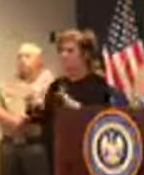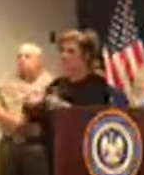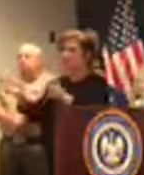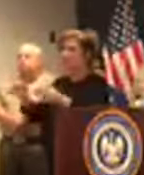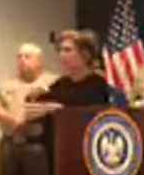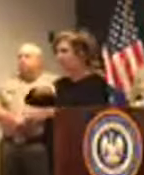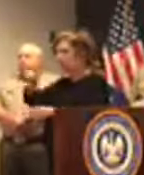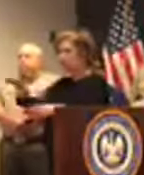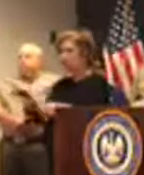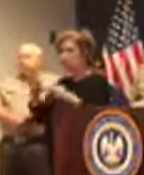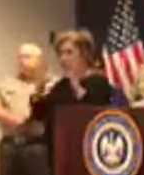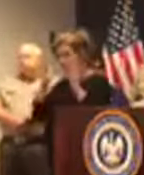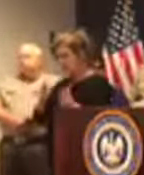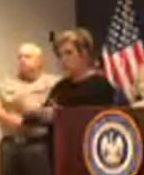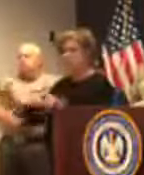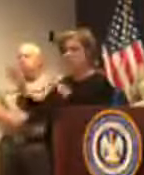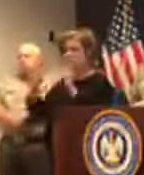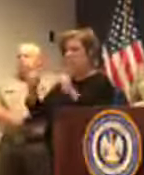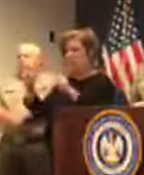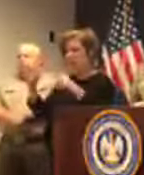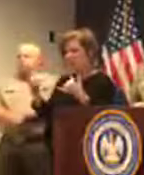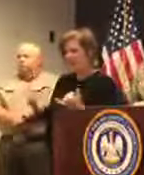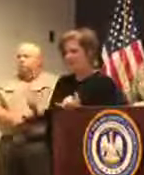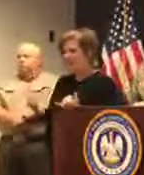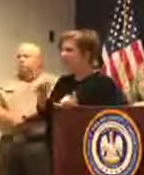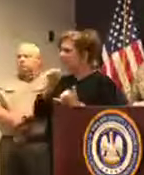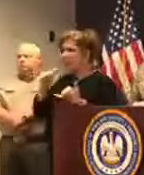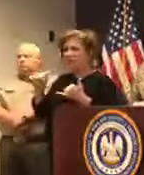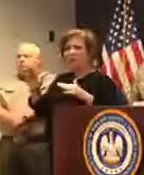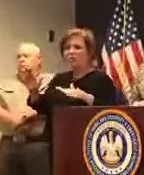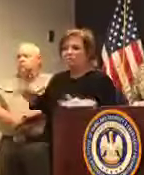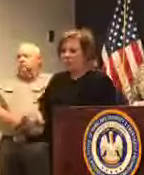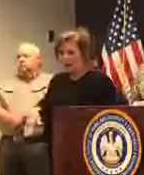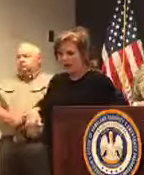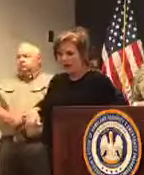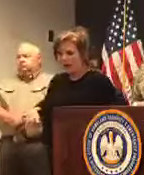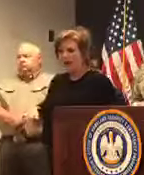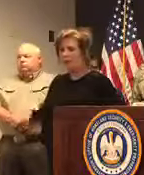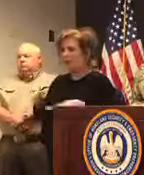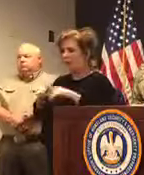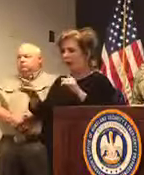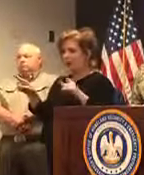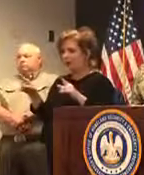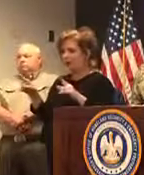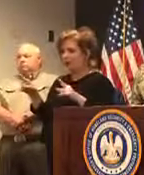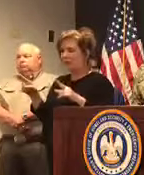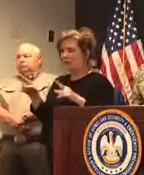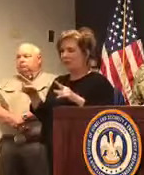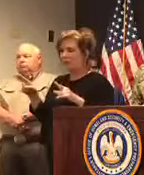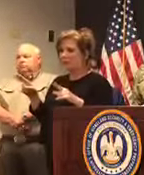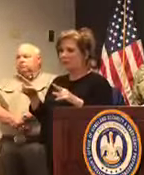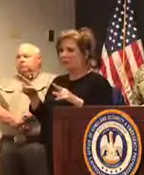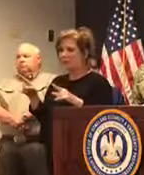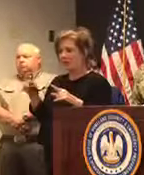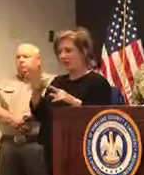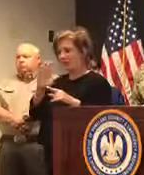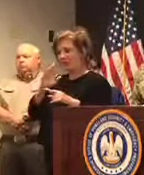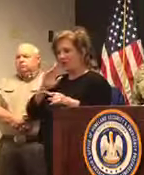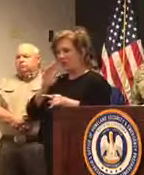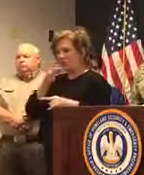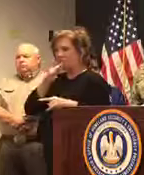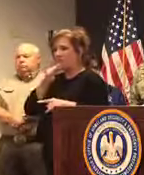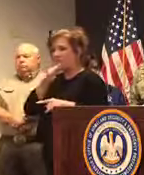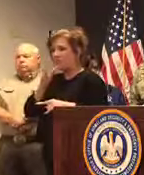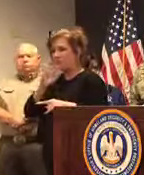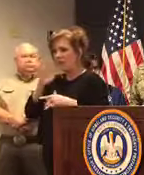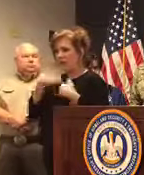prepare now. It is not too late, but it won't be very long from now before we're